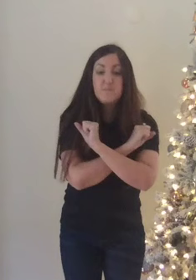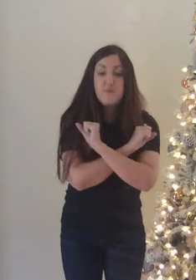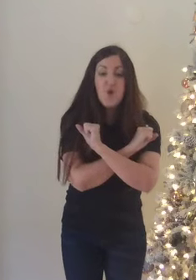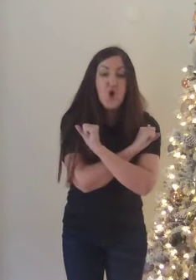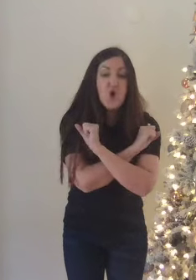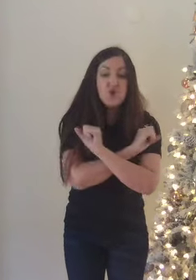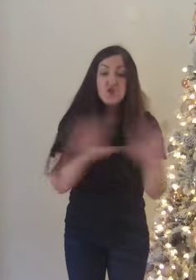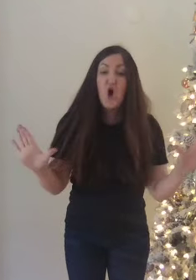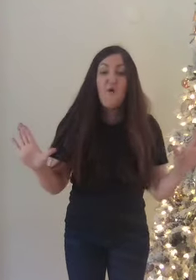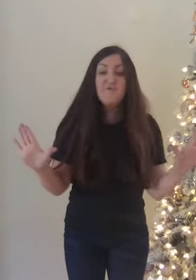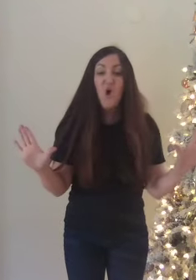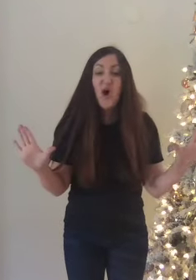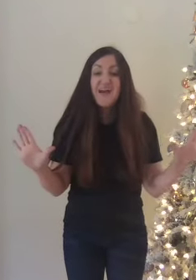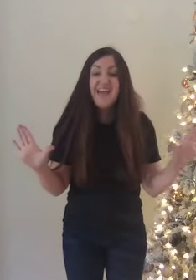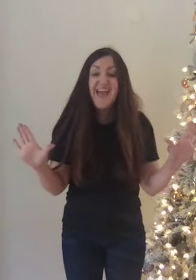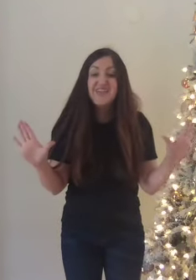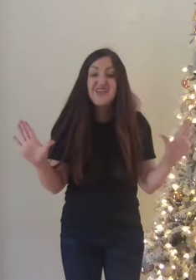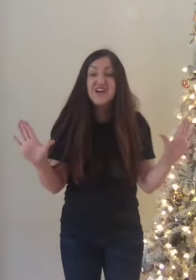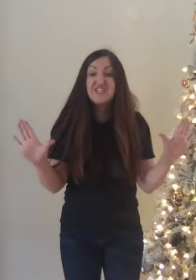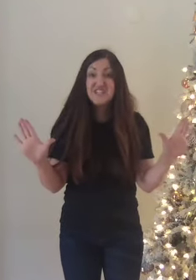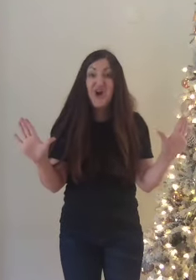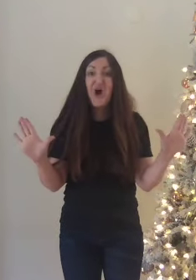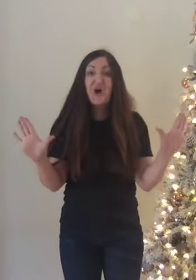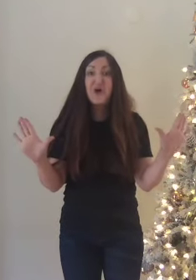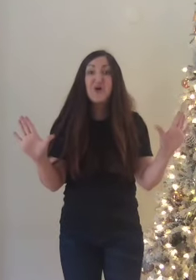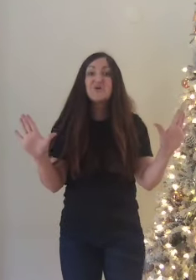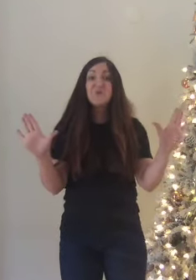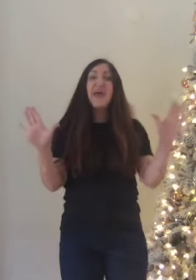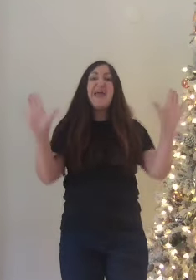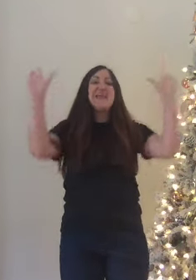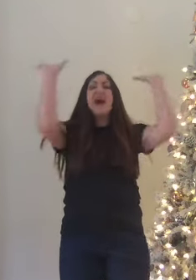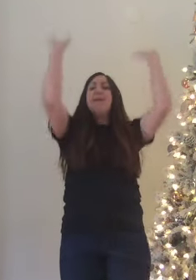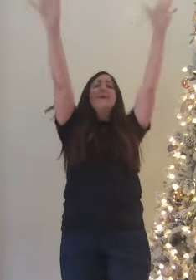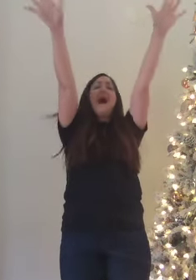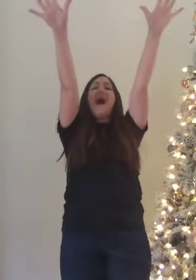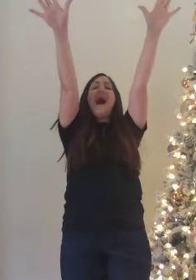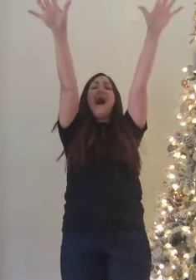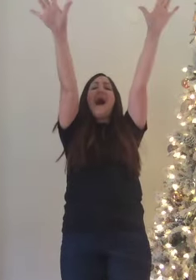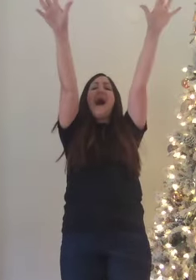you don't forget the star goes way up